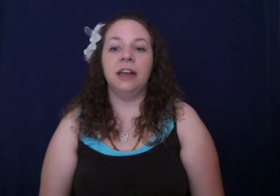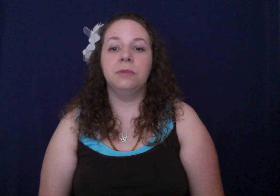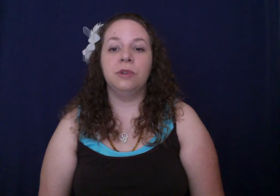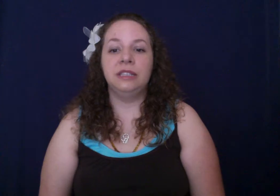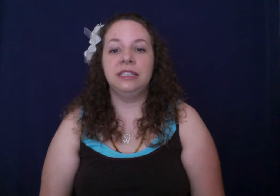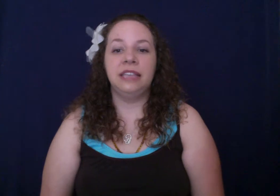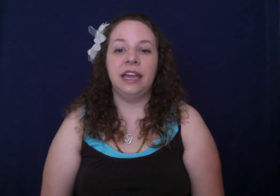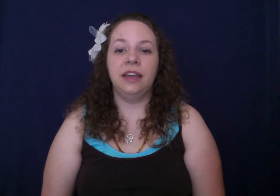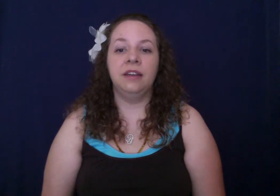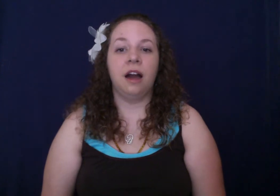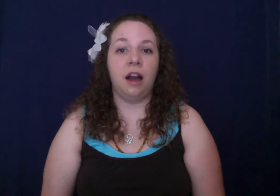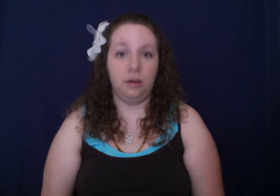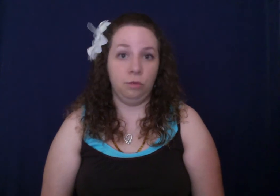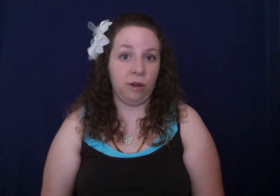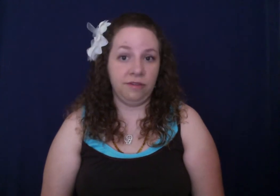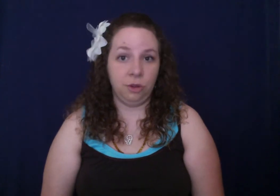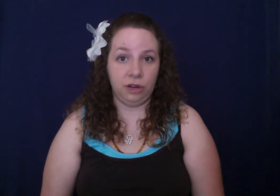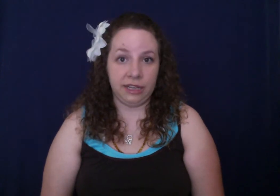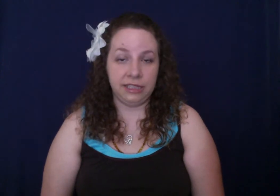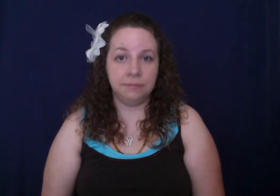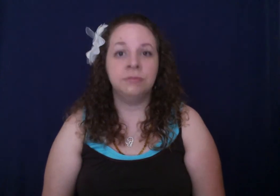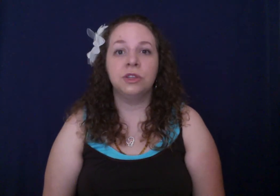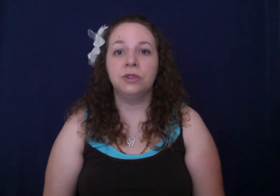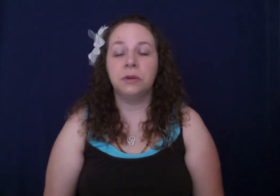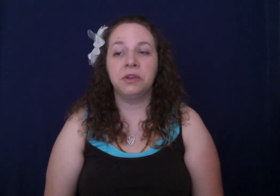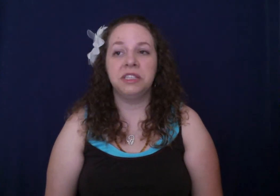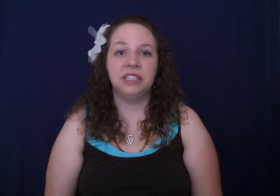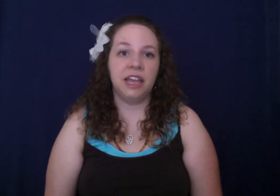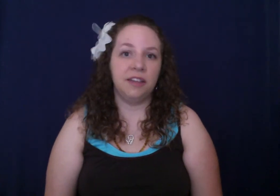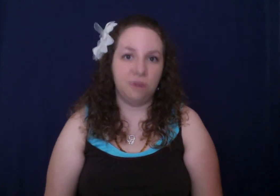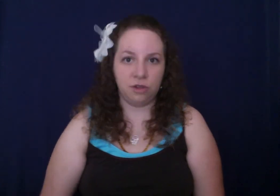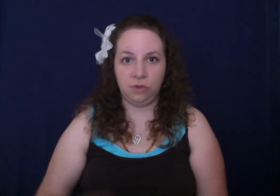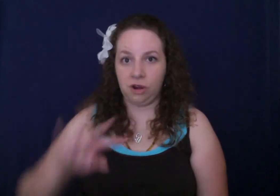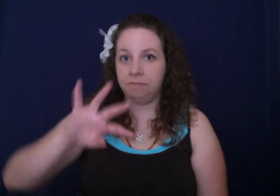going to say what floor it is. So I'm going to say 4th floor.